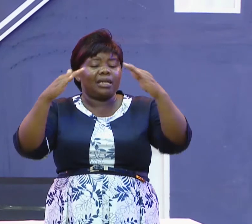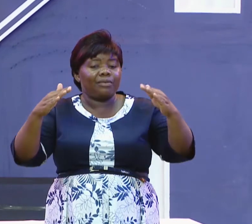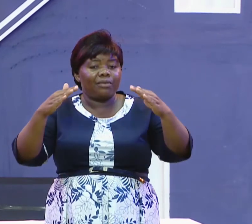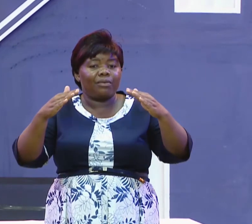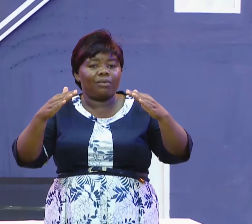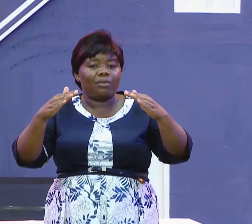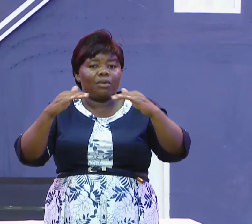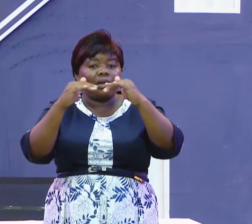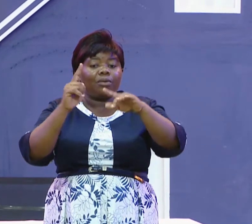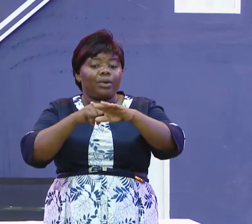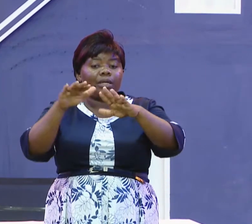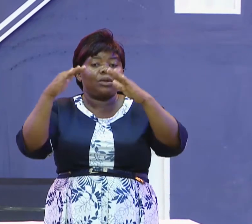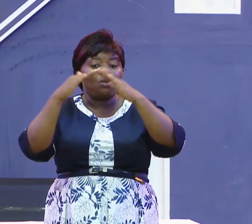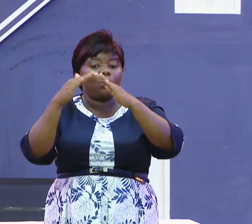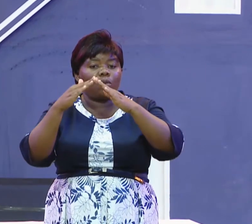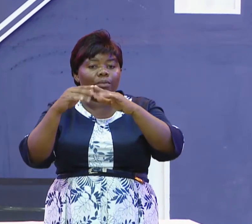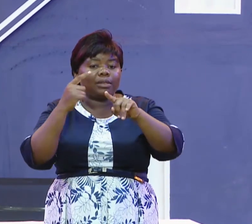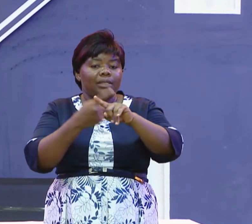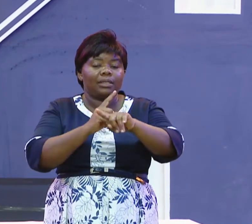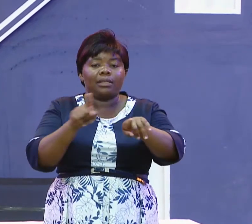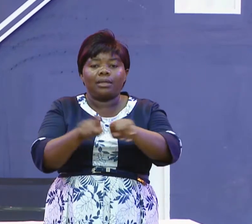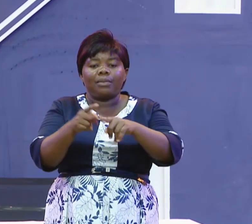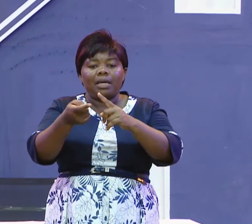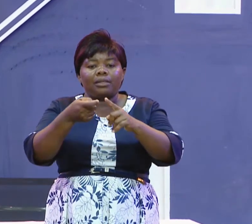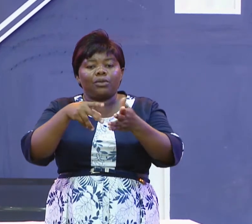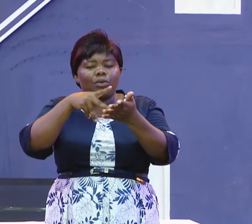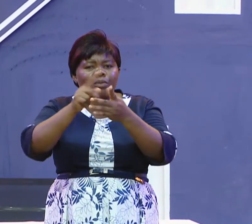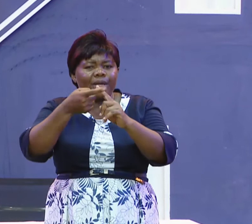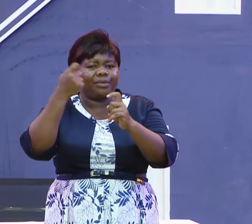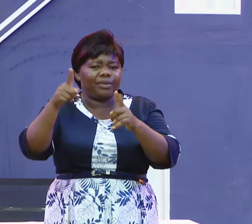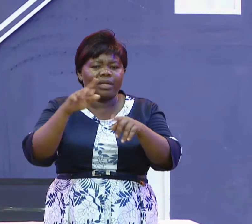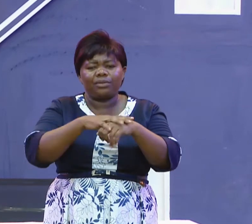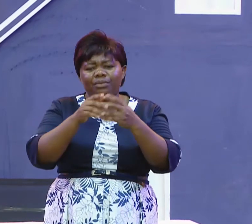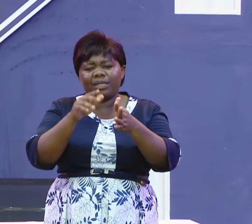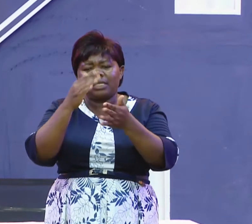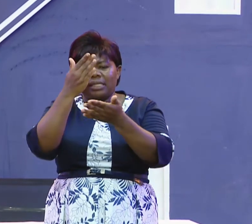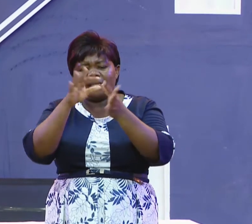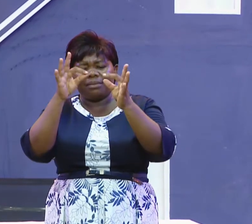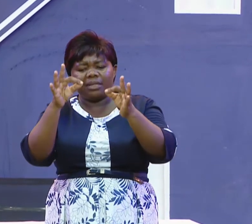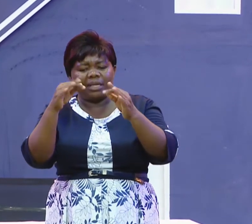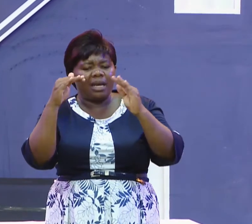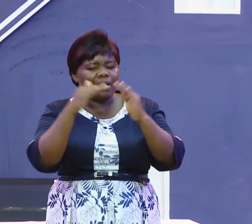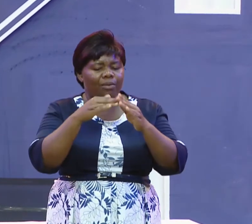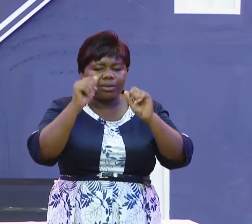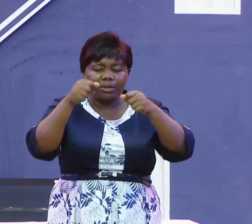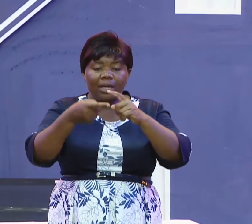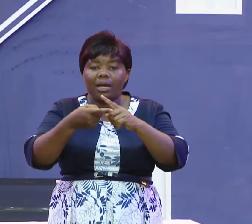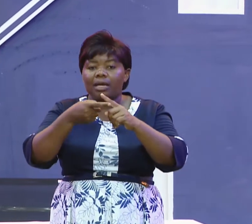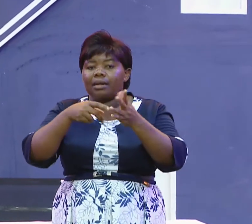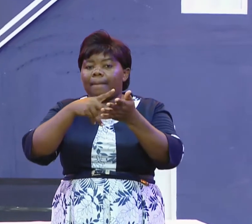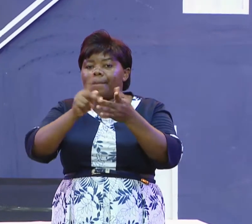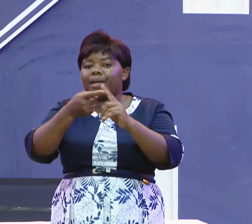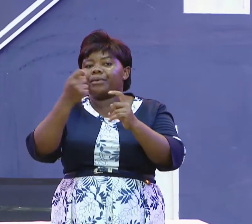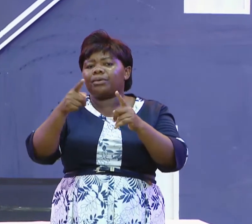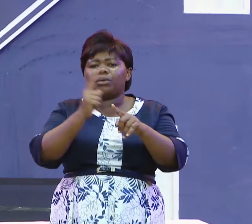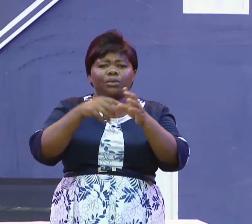nga bosa sula rent yoyo, uline chintu echili productive, echivamu sente, ezisa sula rent, nga tozi